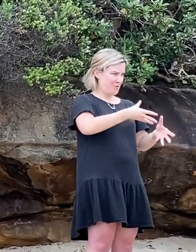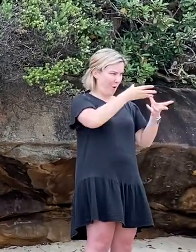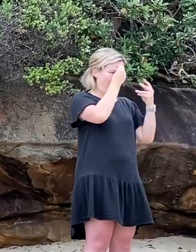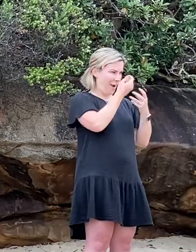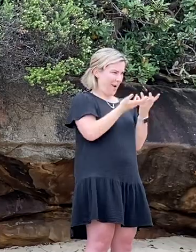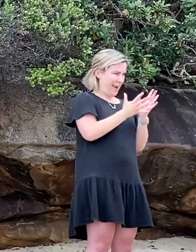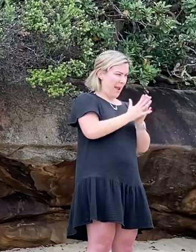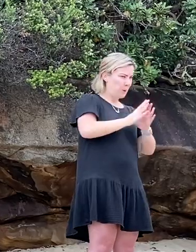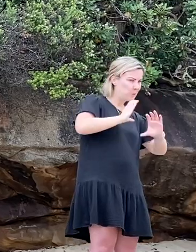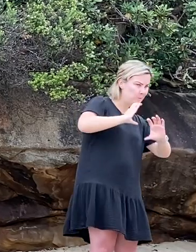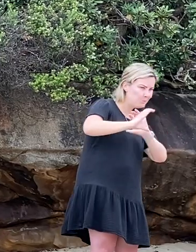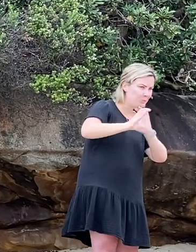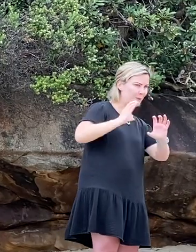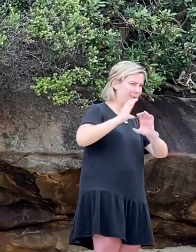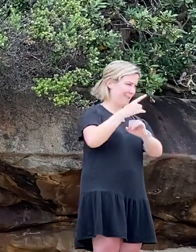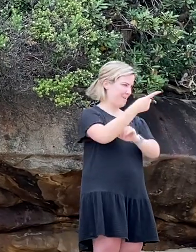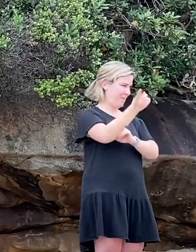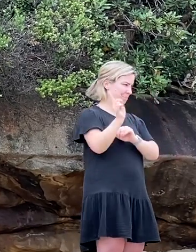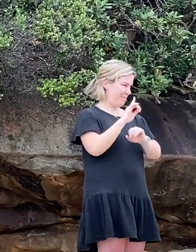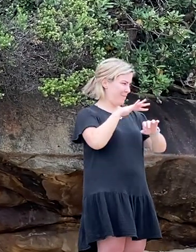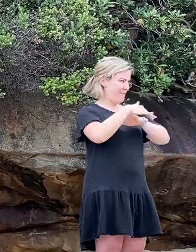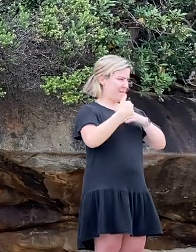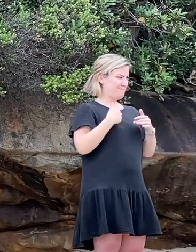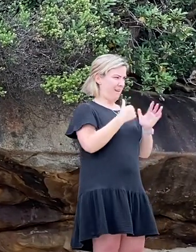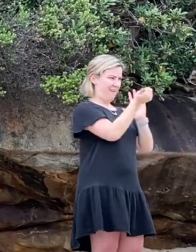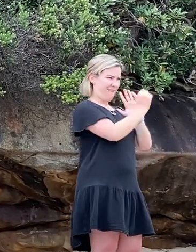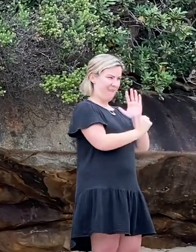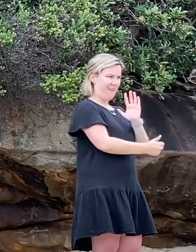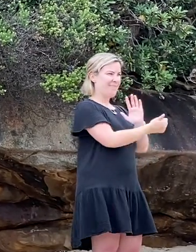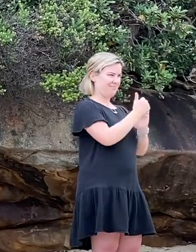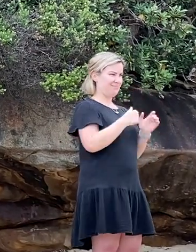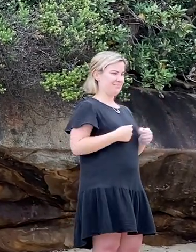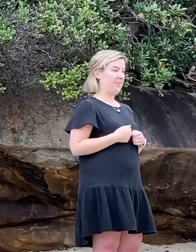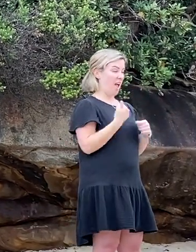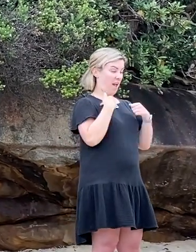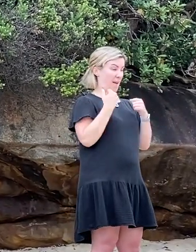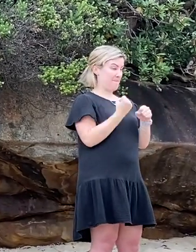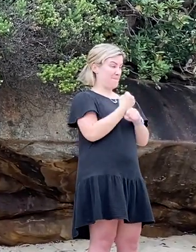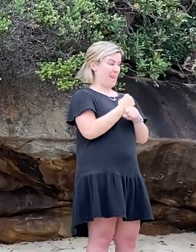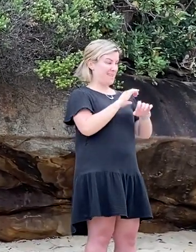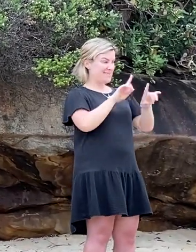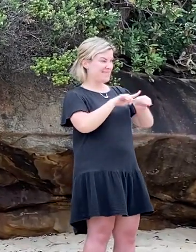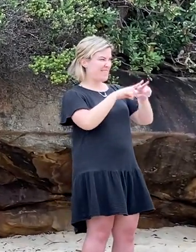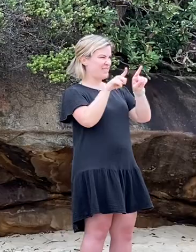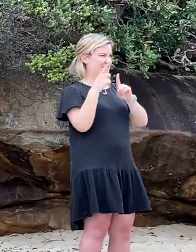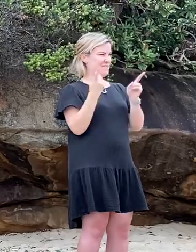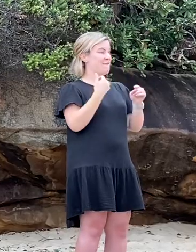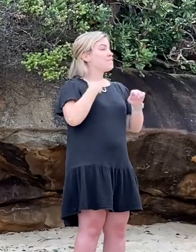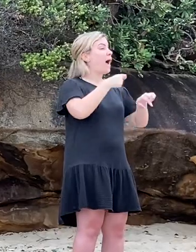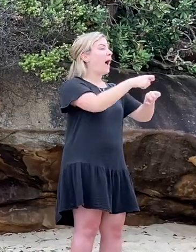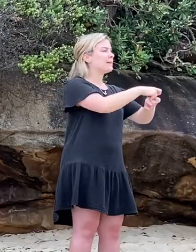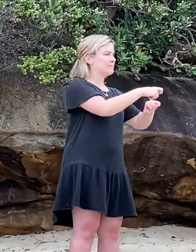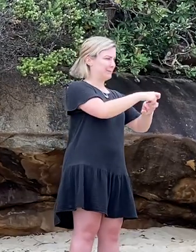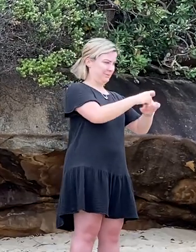And I made a bust of my husband because he was the closest model that I could find. And then I made